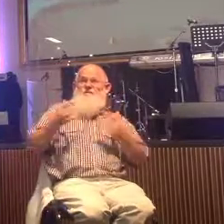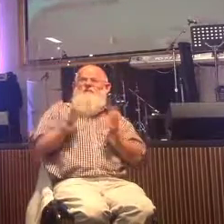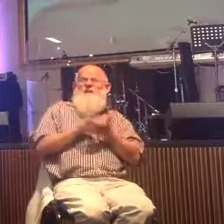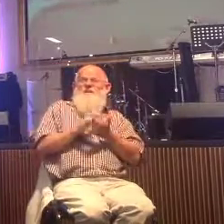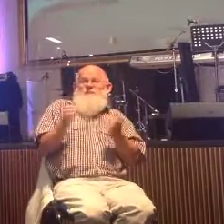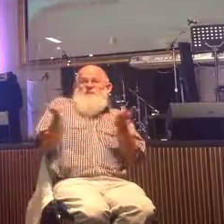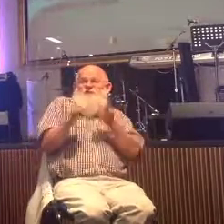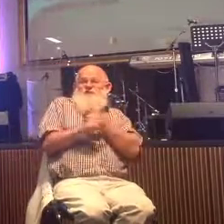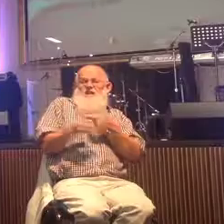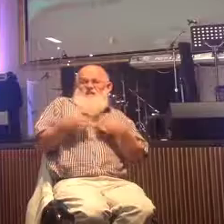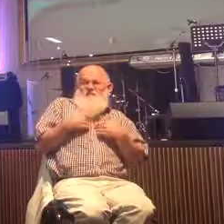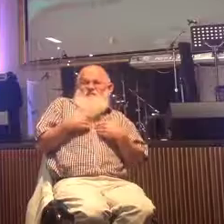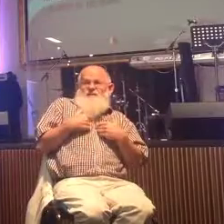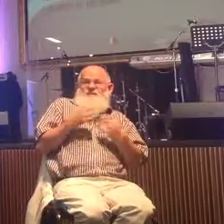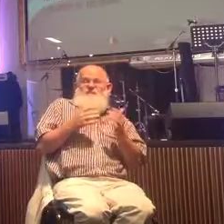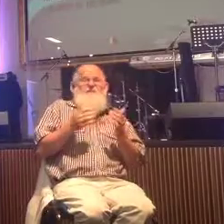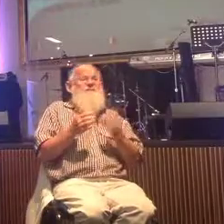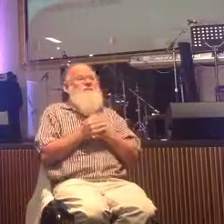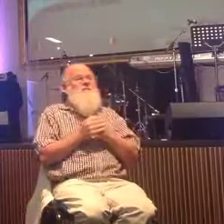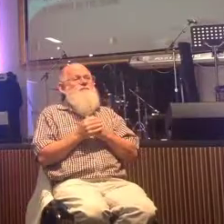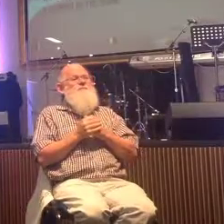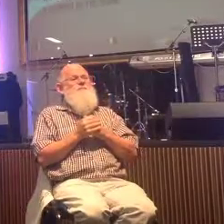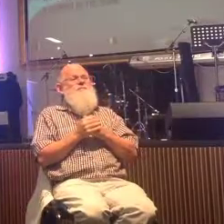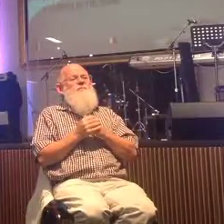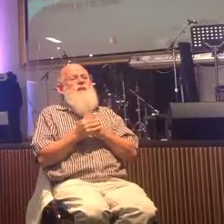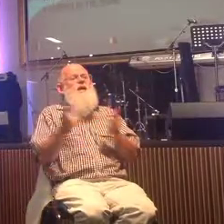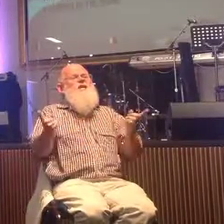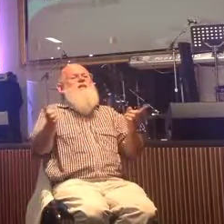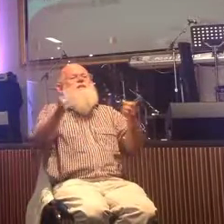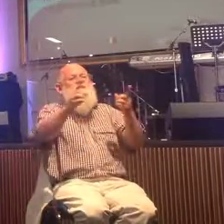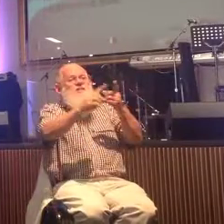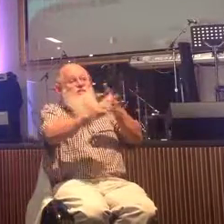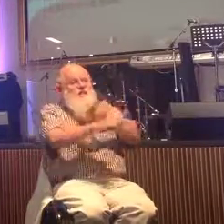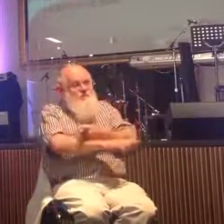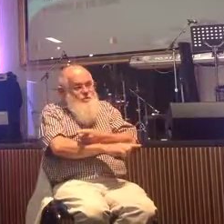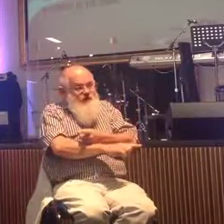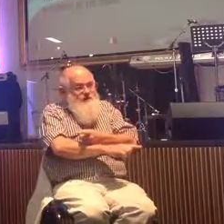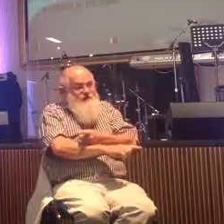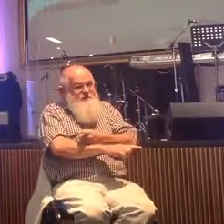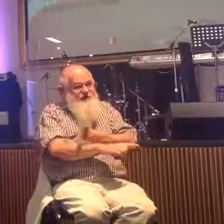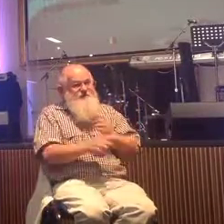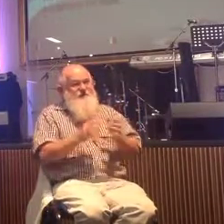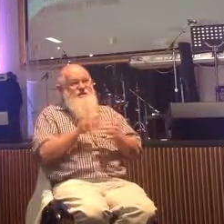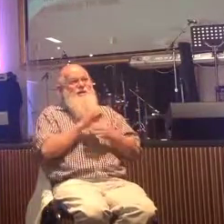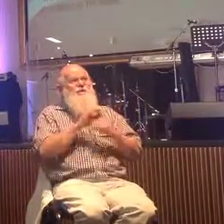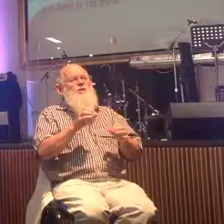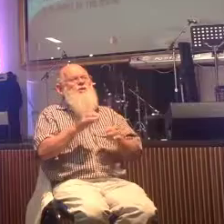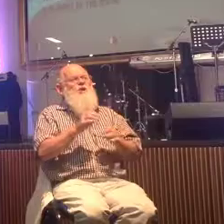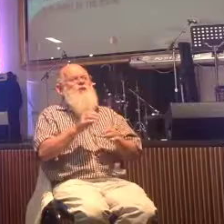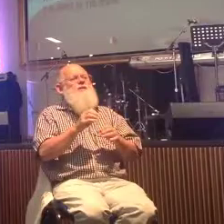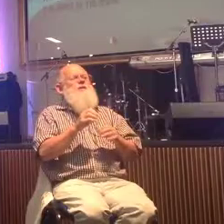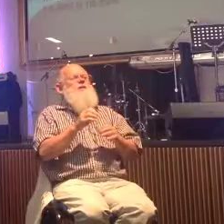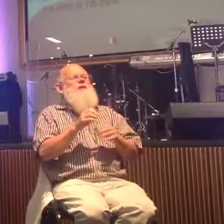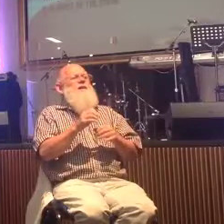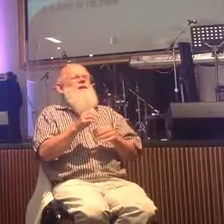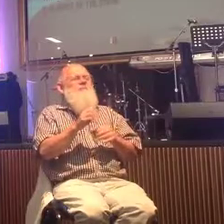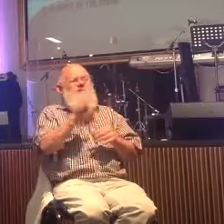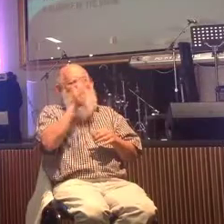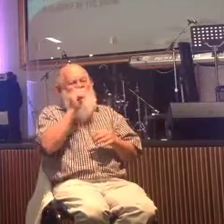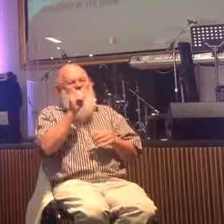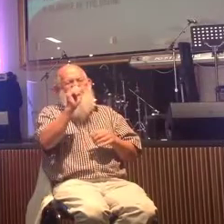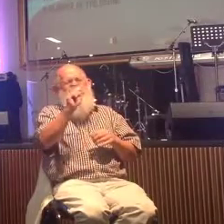See, transformation is not an optional part of the Christian walk. As I read the Bible, as I look at the people